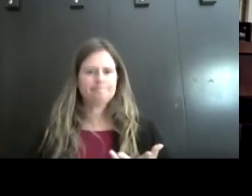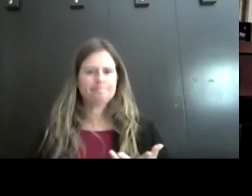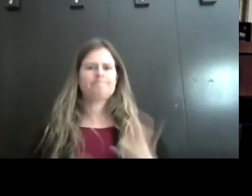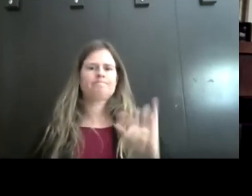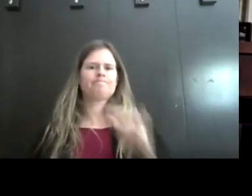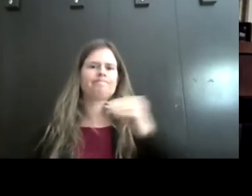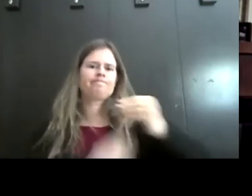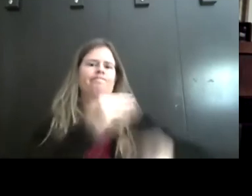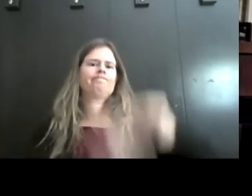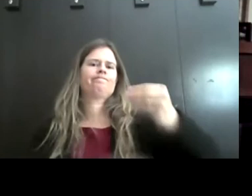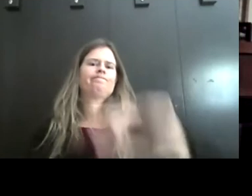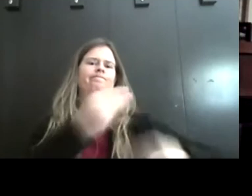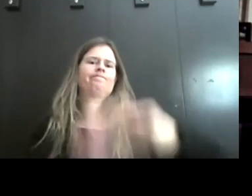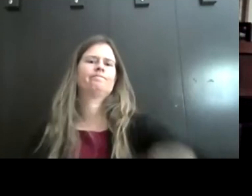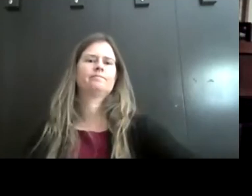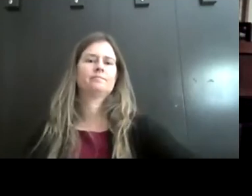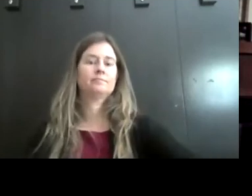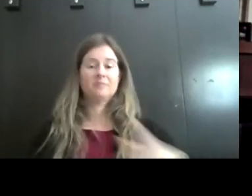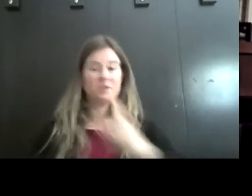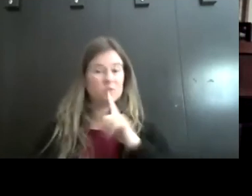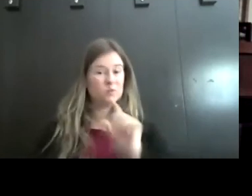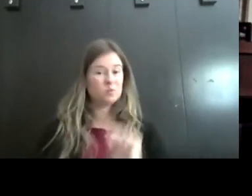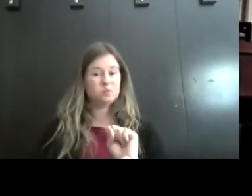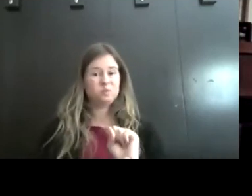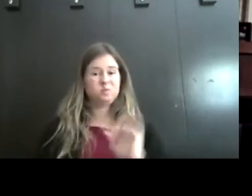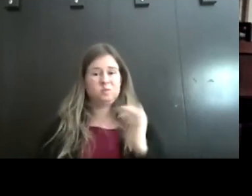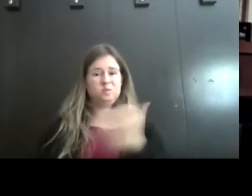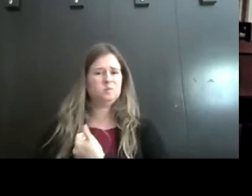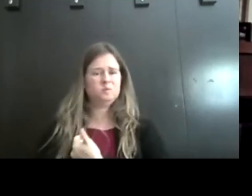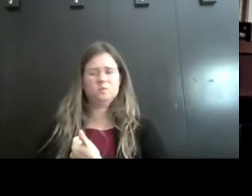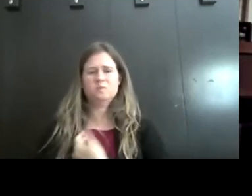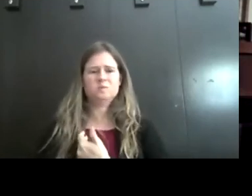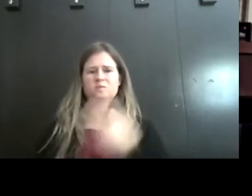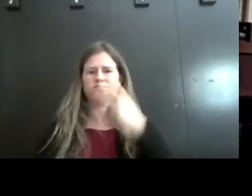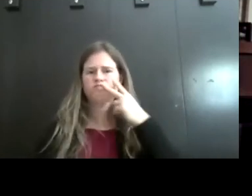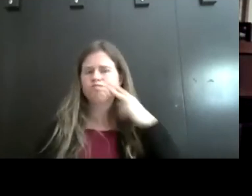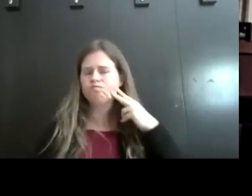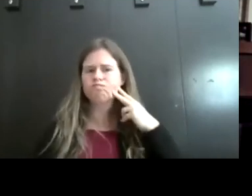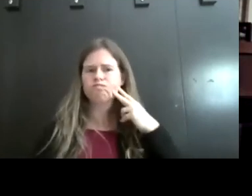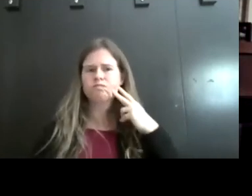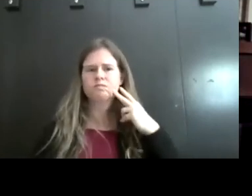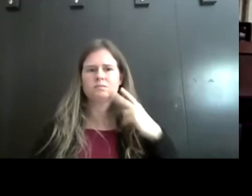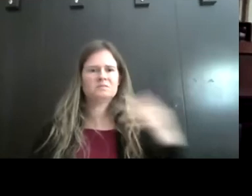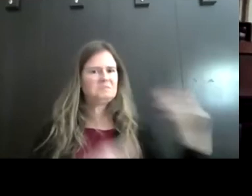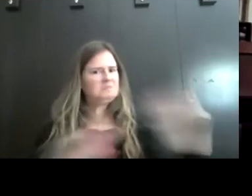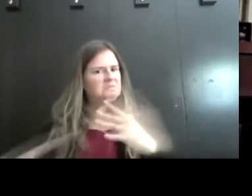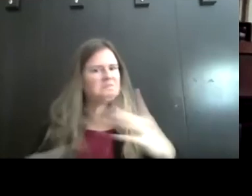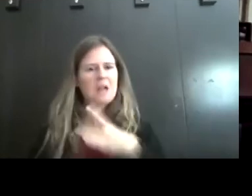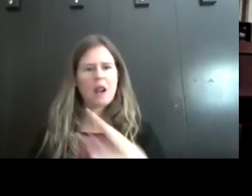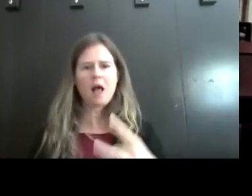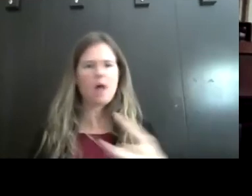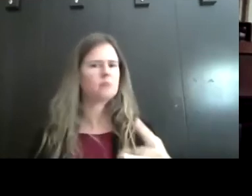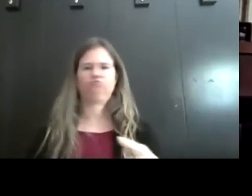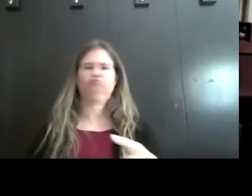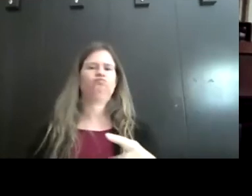So of those three things, we were none of those. For the most part, California Indians were not warlike. We would have disputes every now and